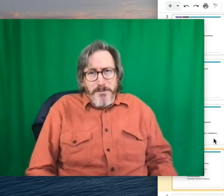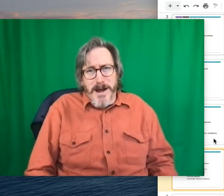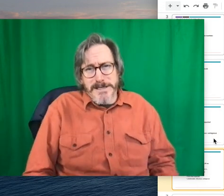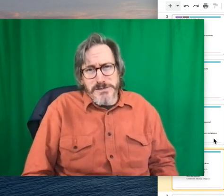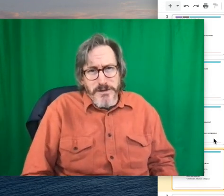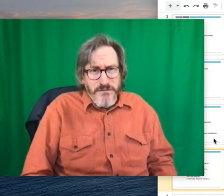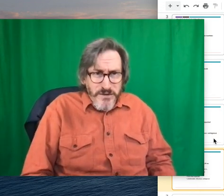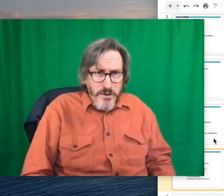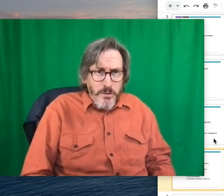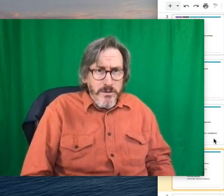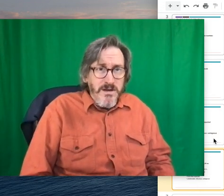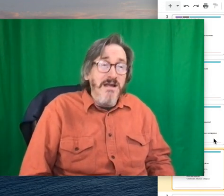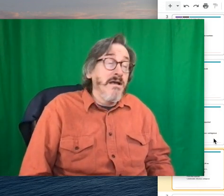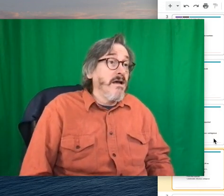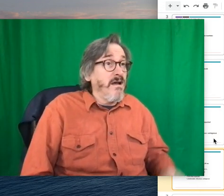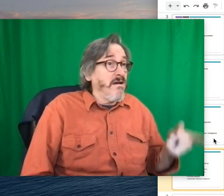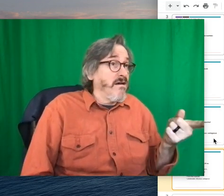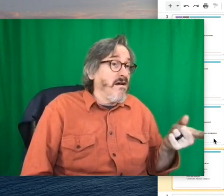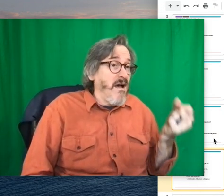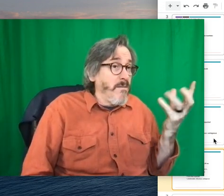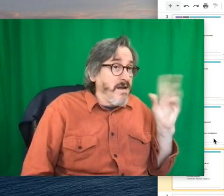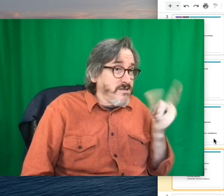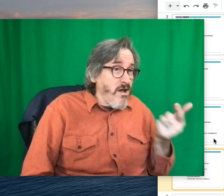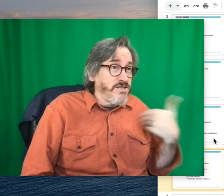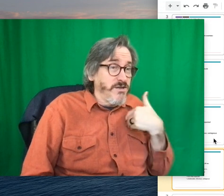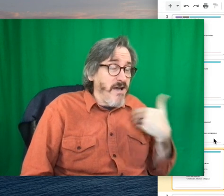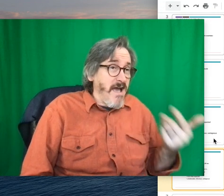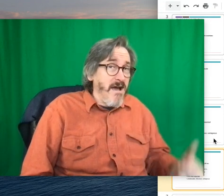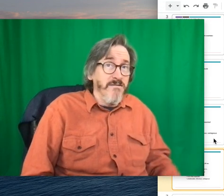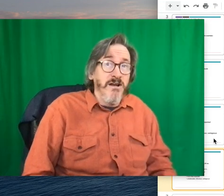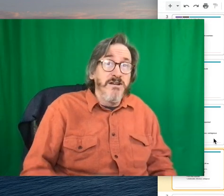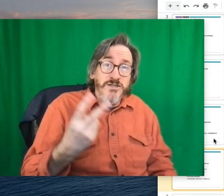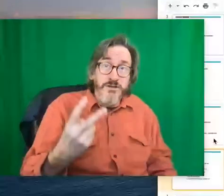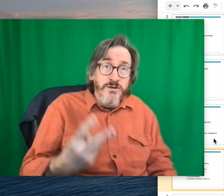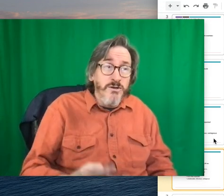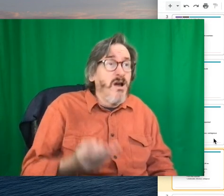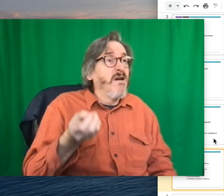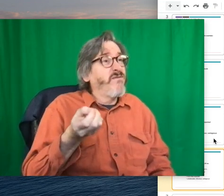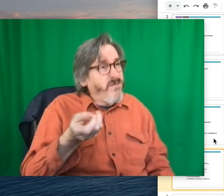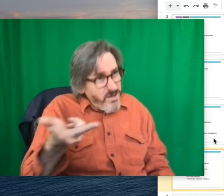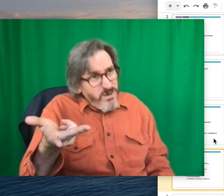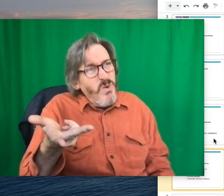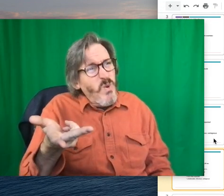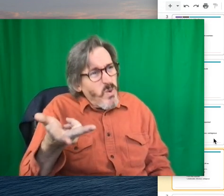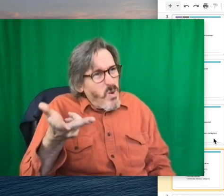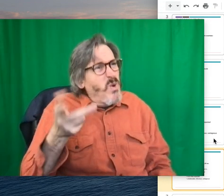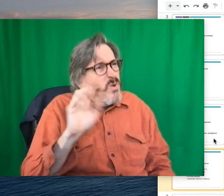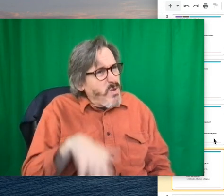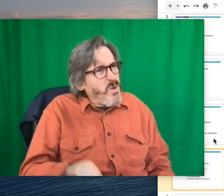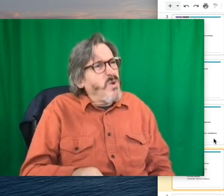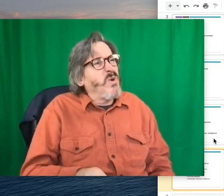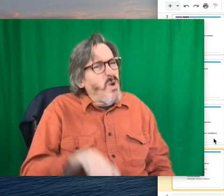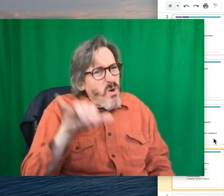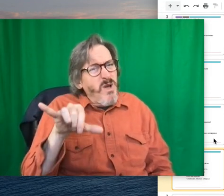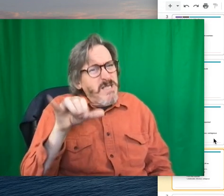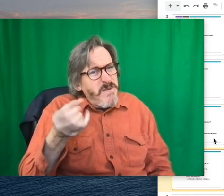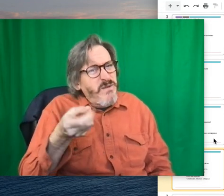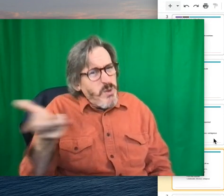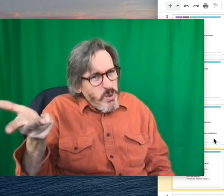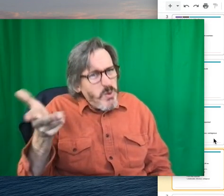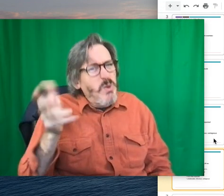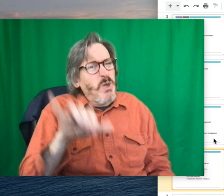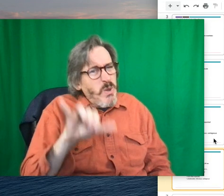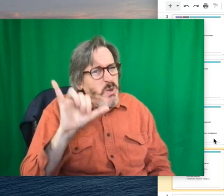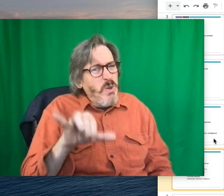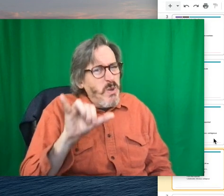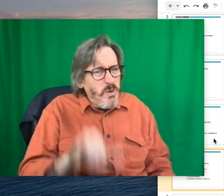say, I'm going to practice with few. How many dogs do you have? Two? Few. Oh, I see